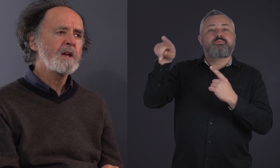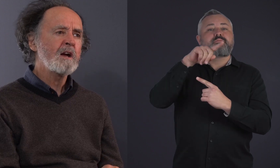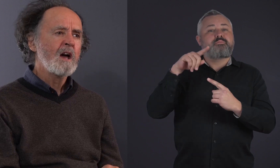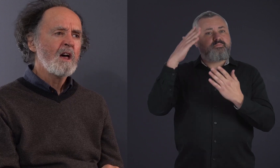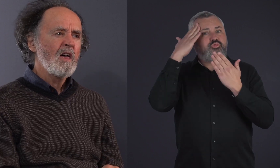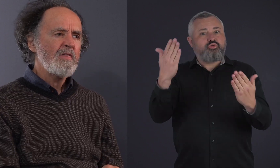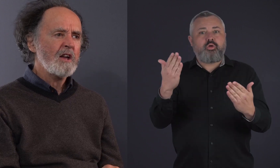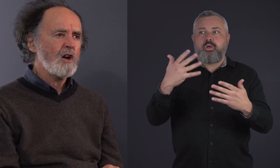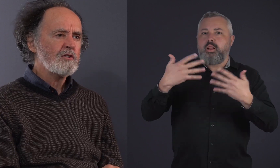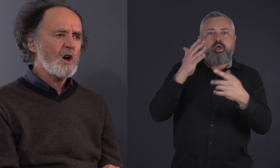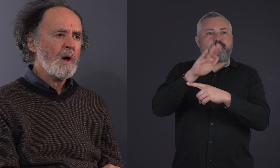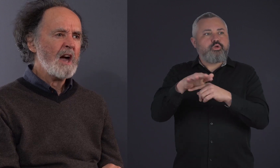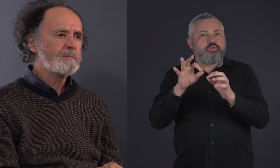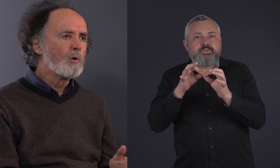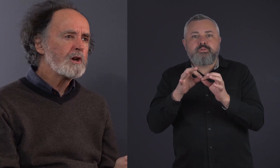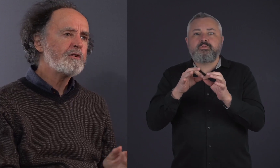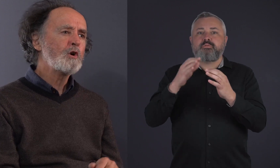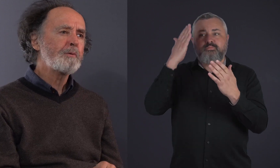interpreting. They don't know how to book an interpreter.